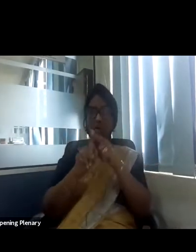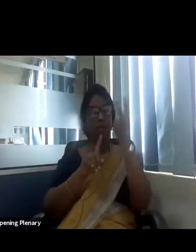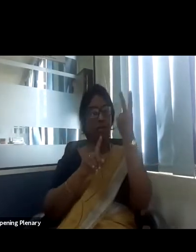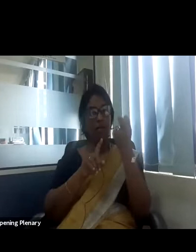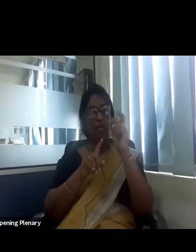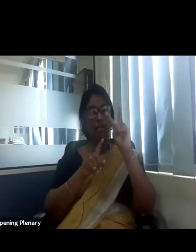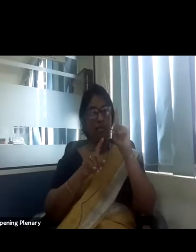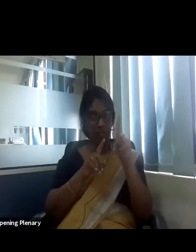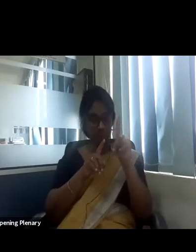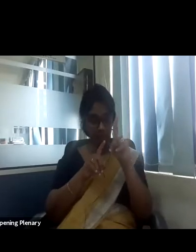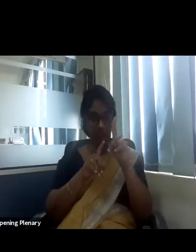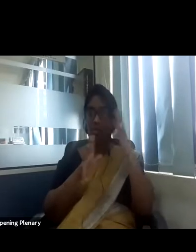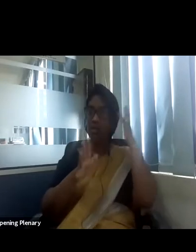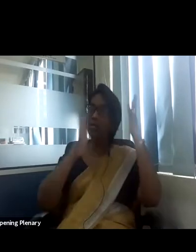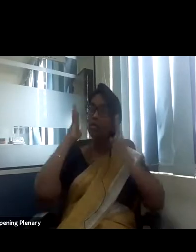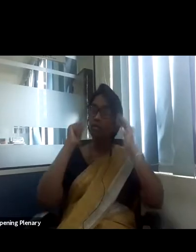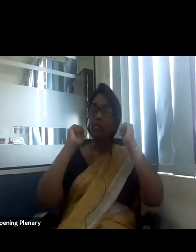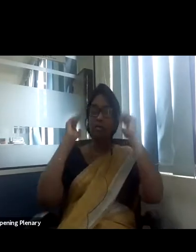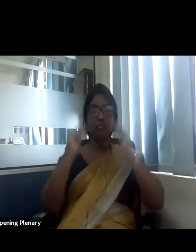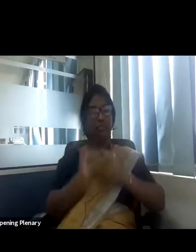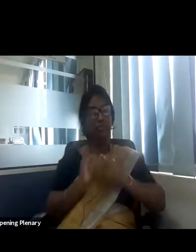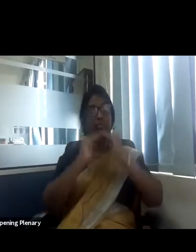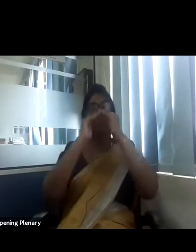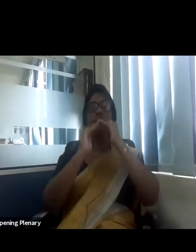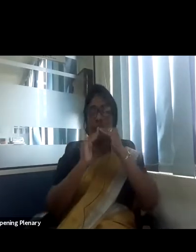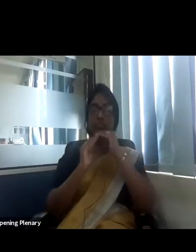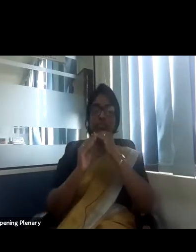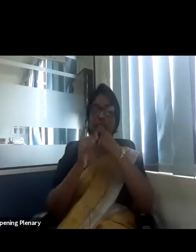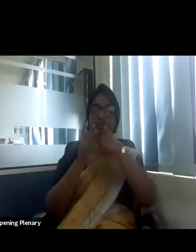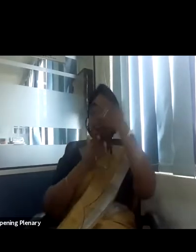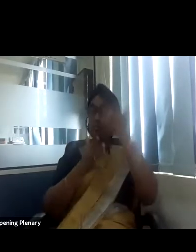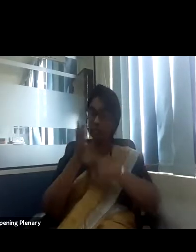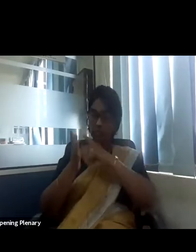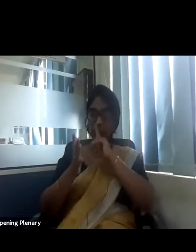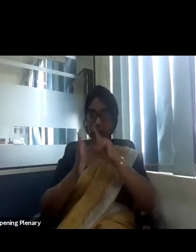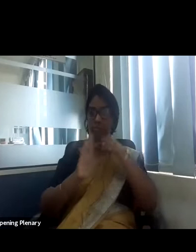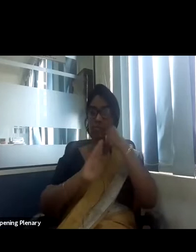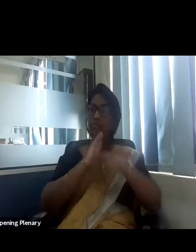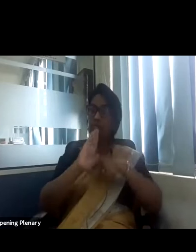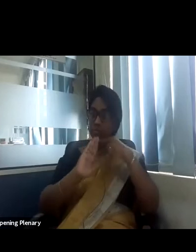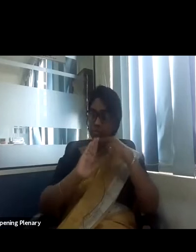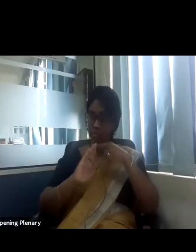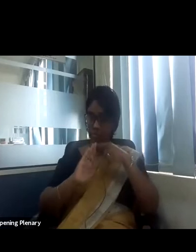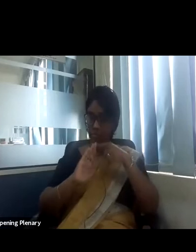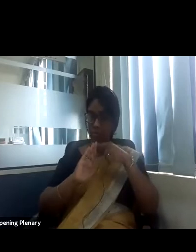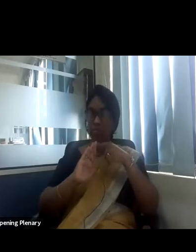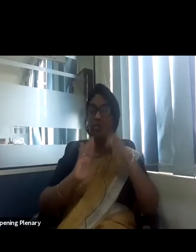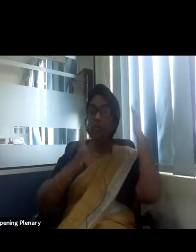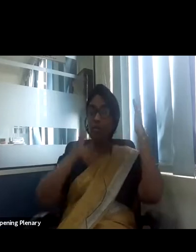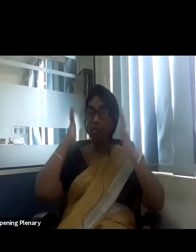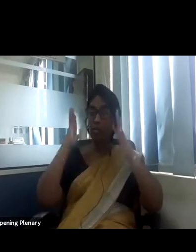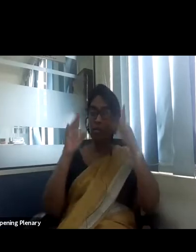Development Report. Sri Lanka has improved its global rank by 7 positions and